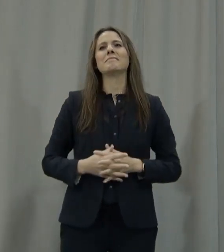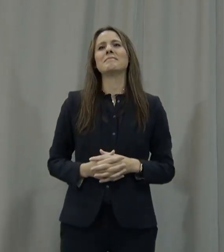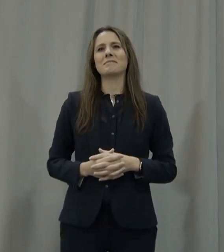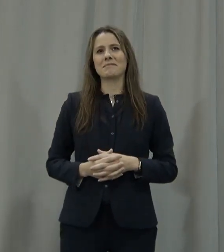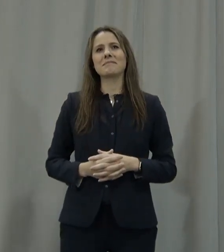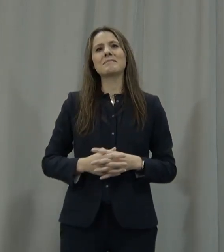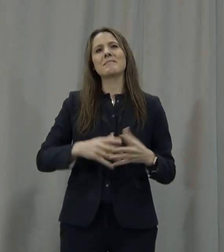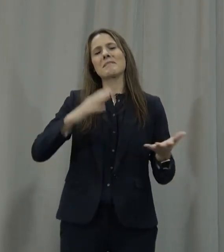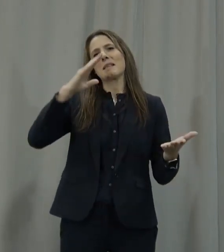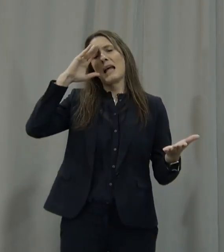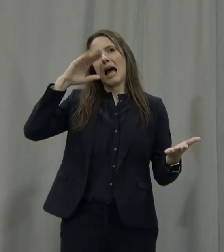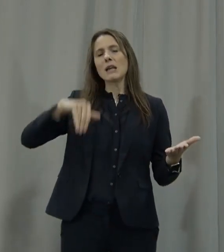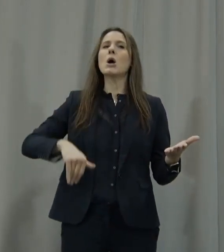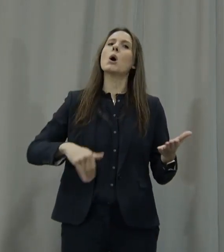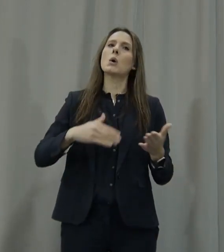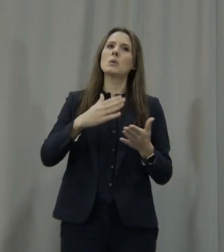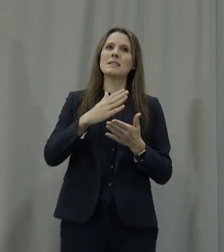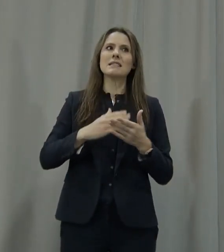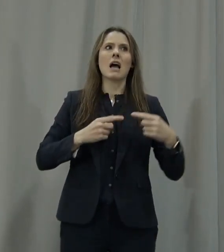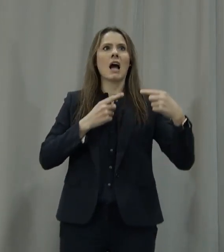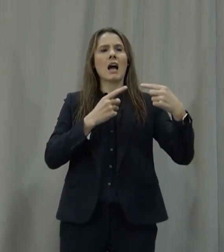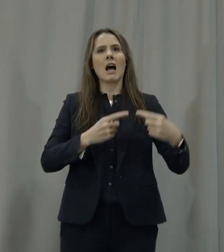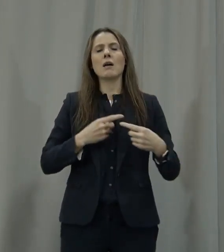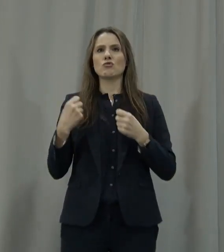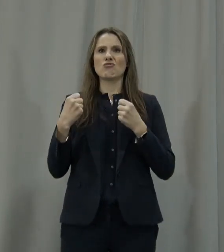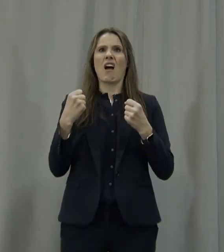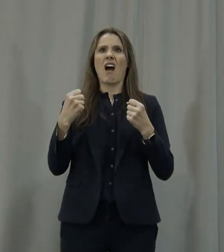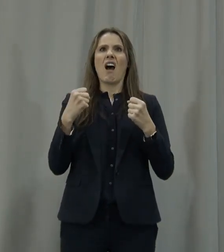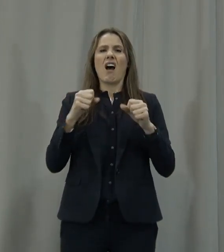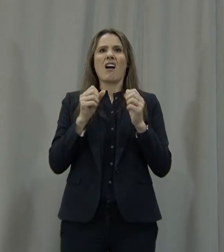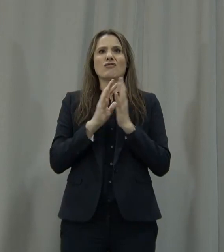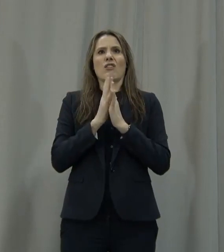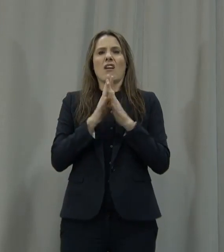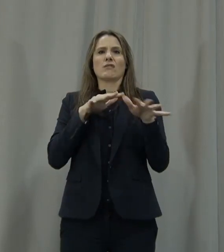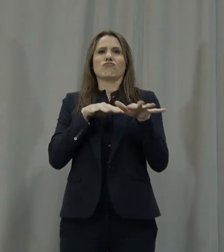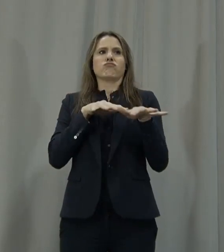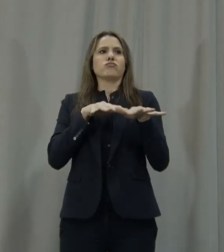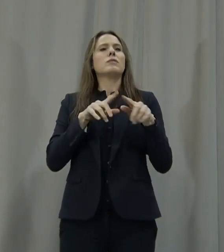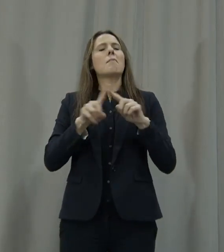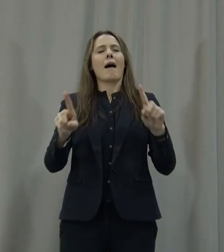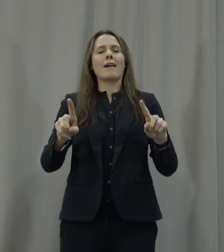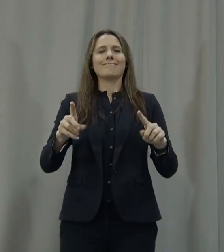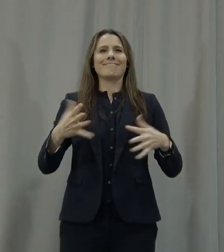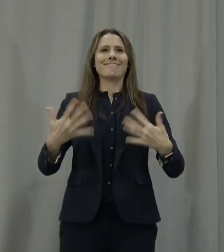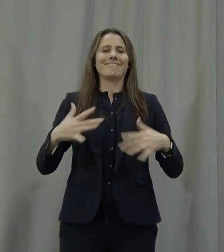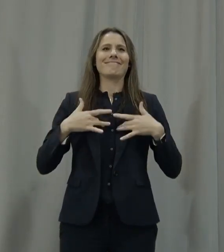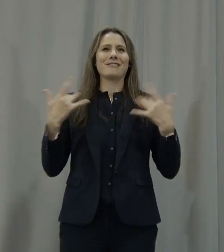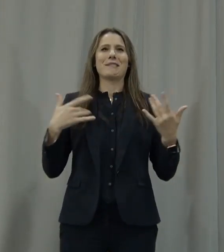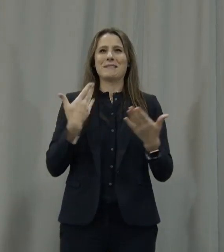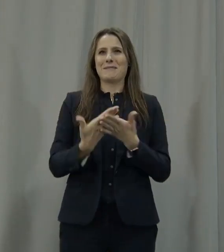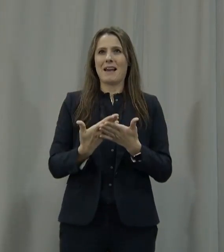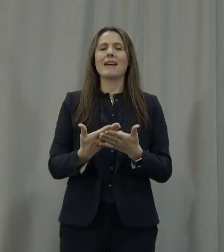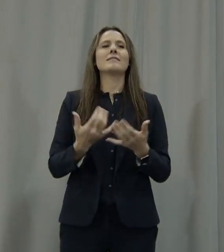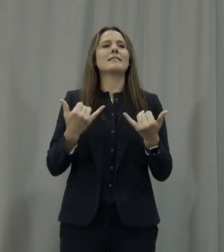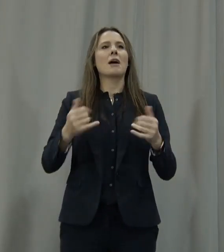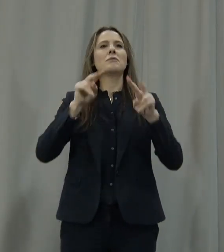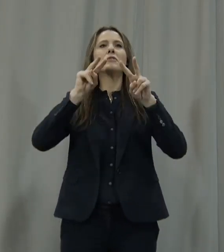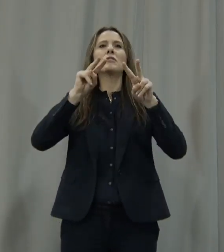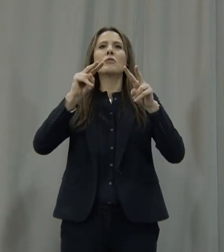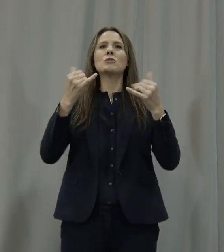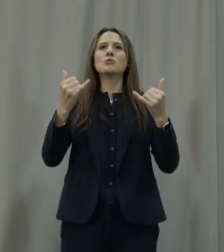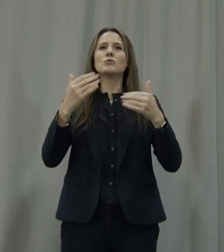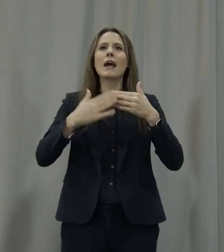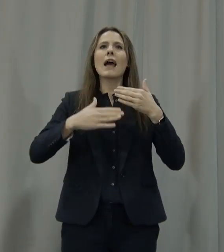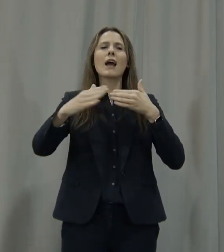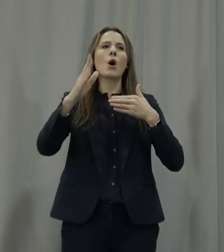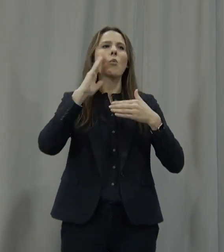was an obstacle for some battling the traffic getting here, but we're glad you made it, and we look forward to sharing some information with you today